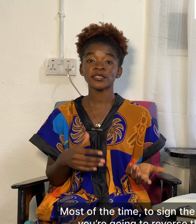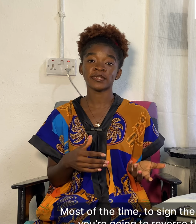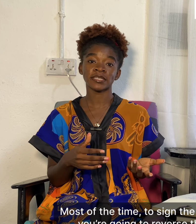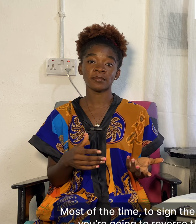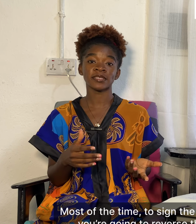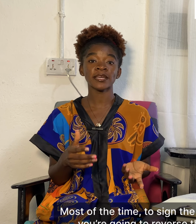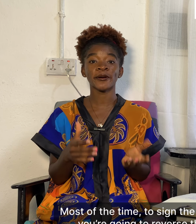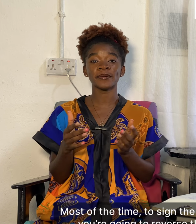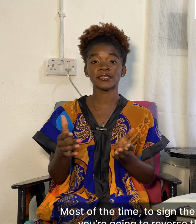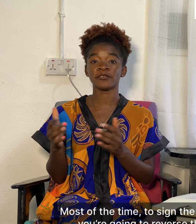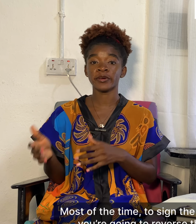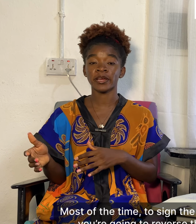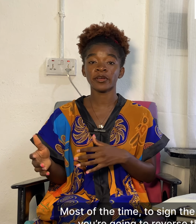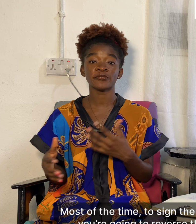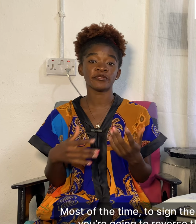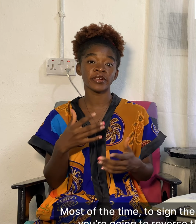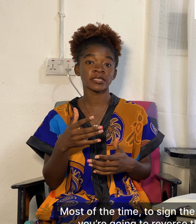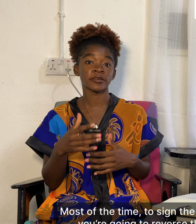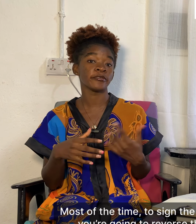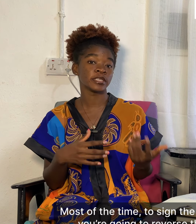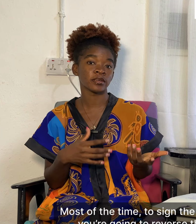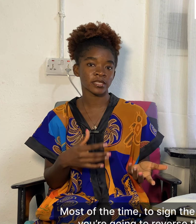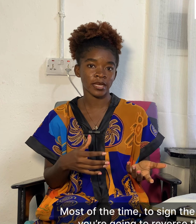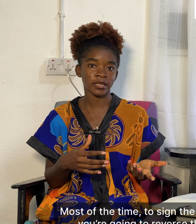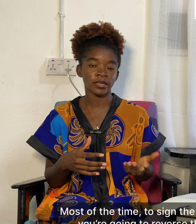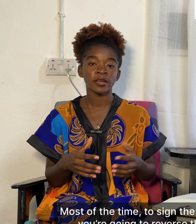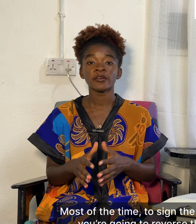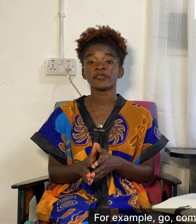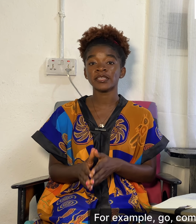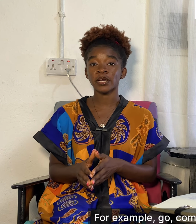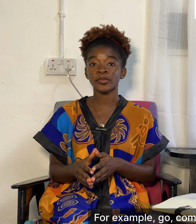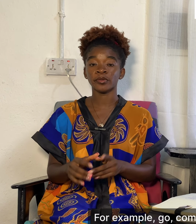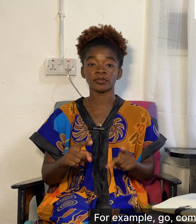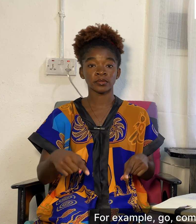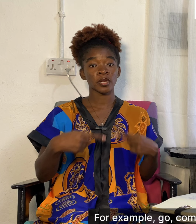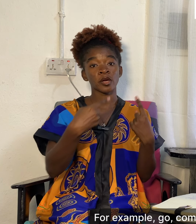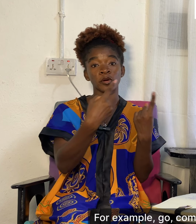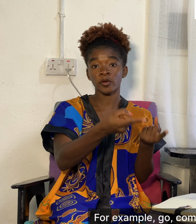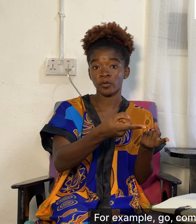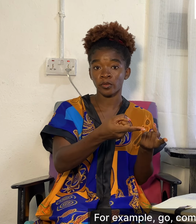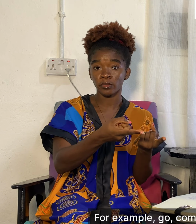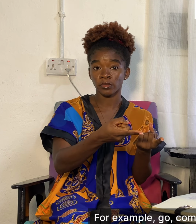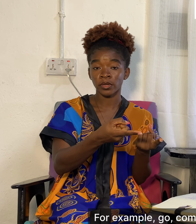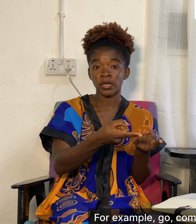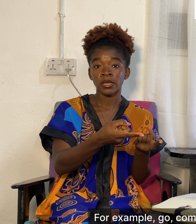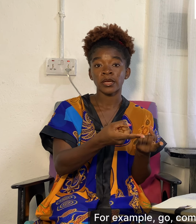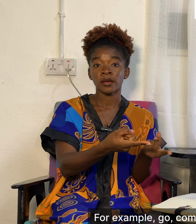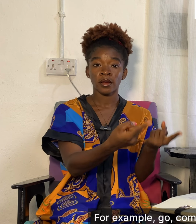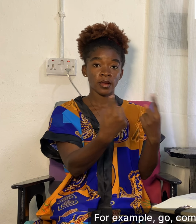the time, to sign the opposite of a word, they are going to reverse the original sign. For example, go,